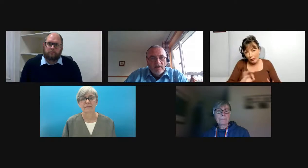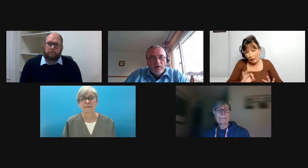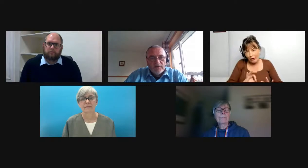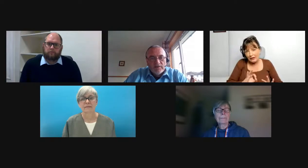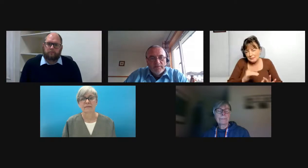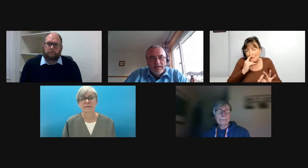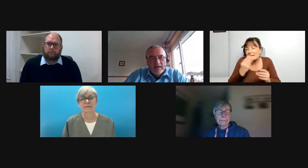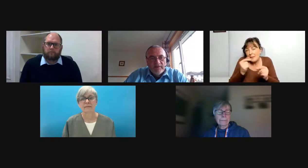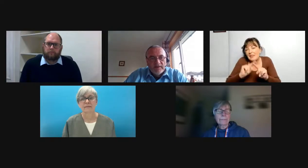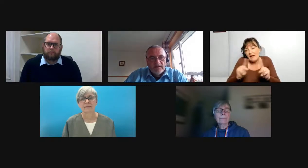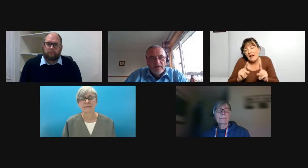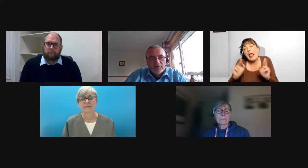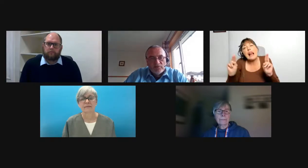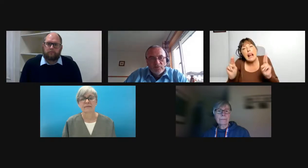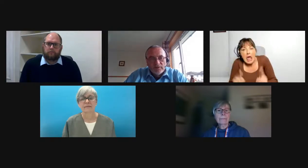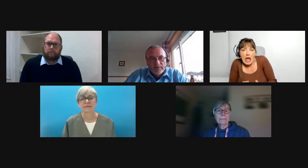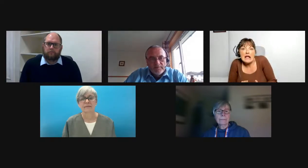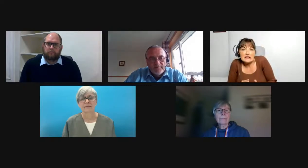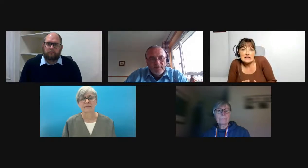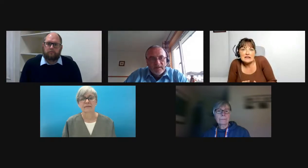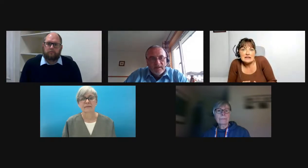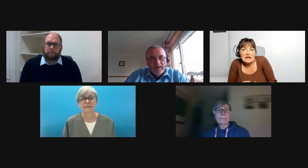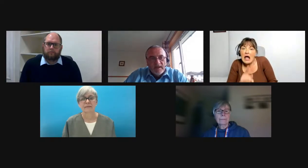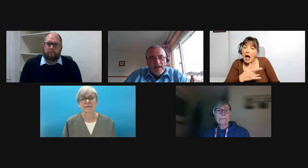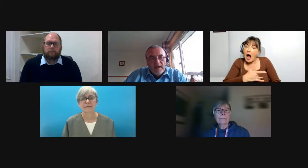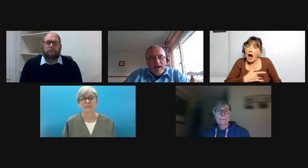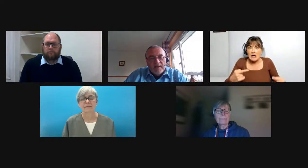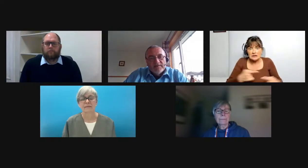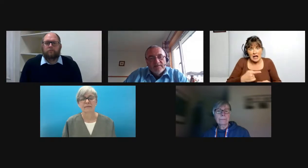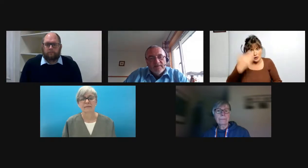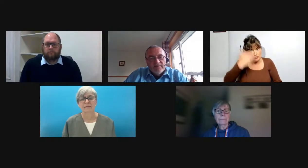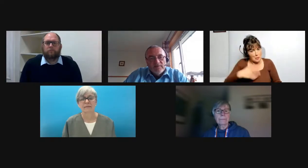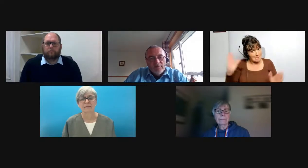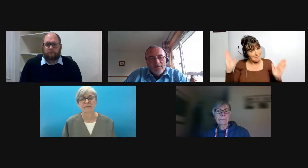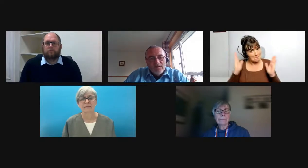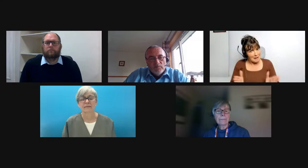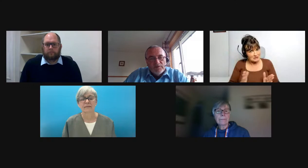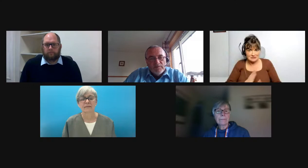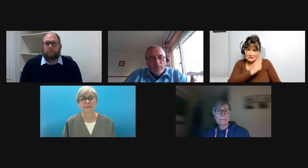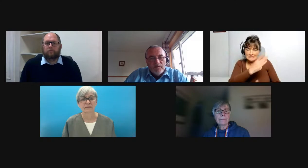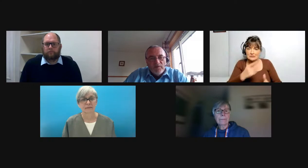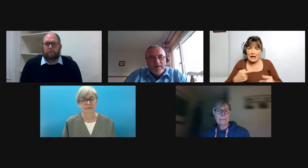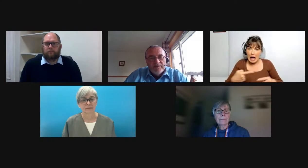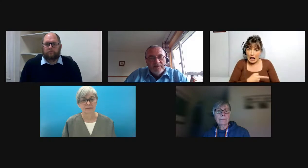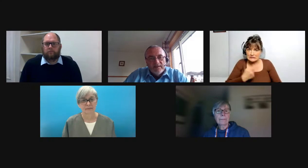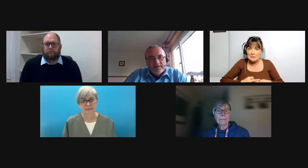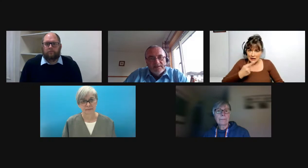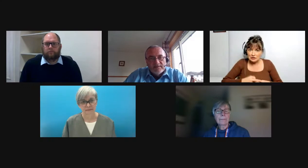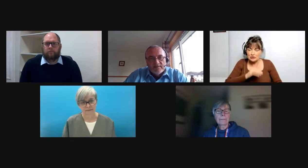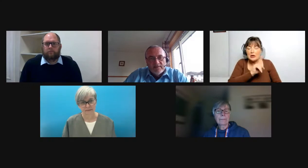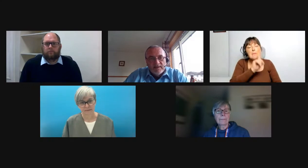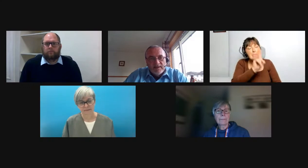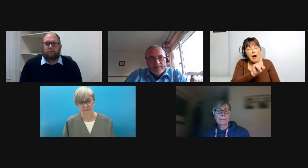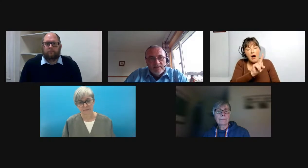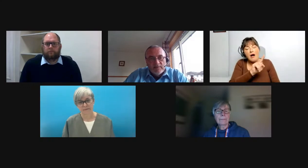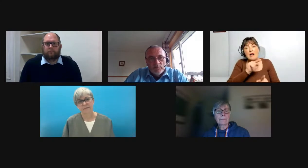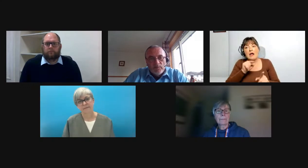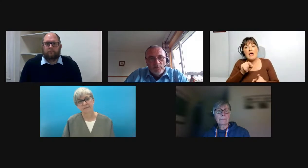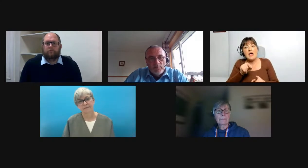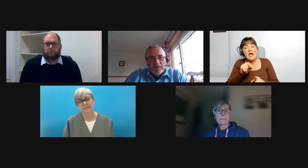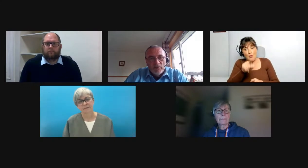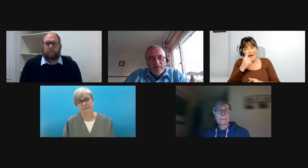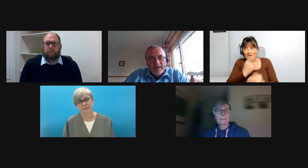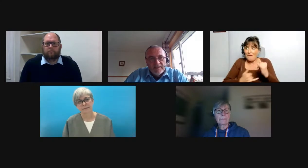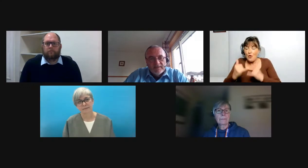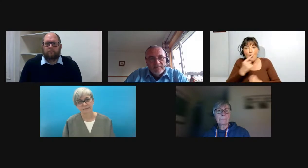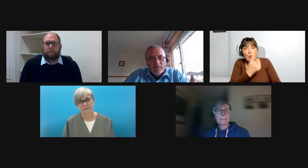attack or somebody having a stroke. And the most important thing there is that